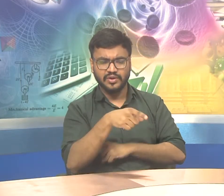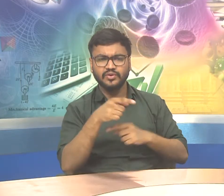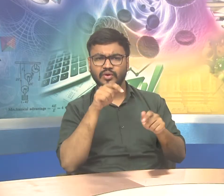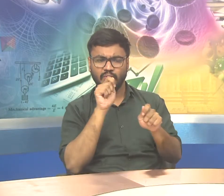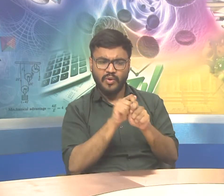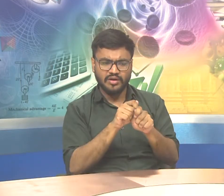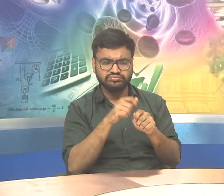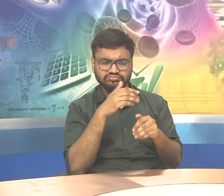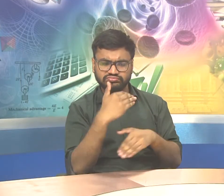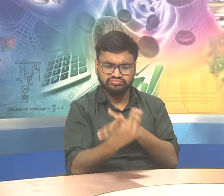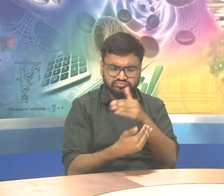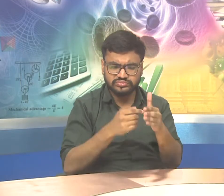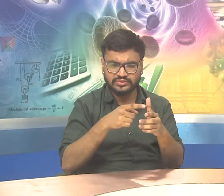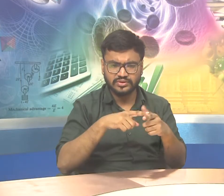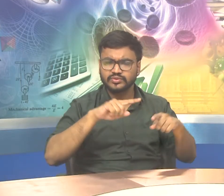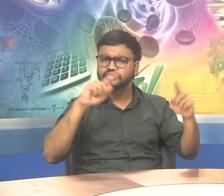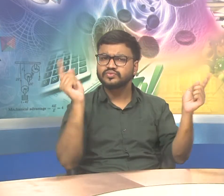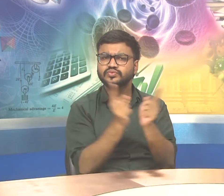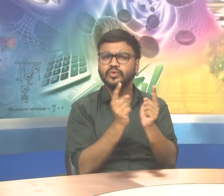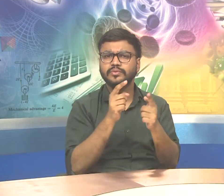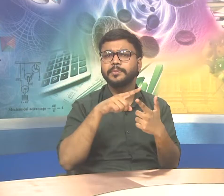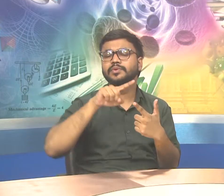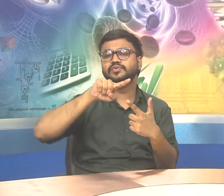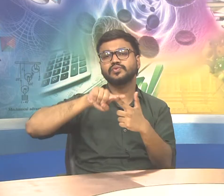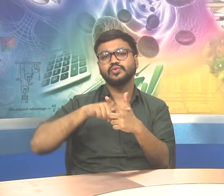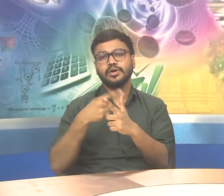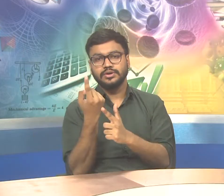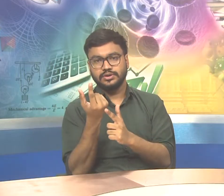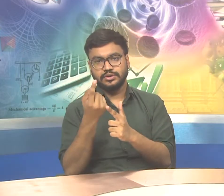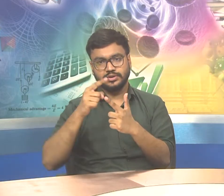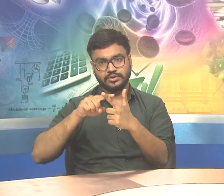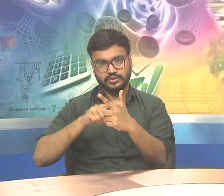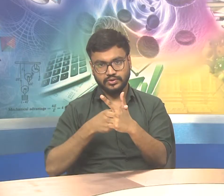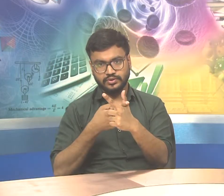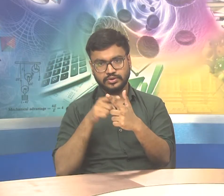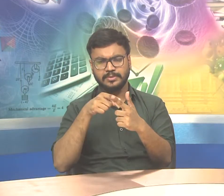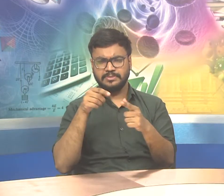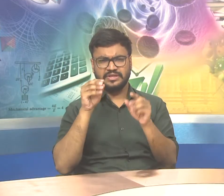The SI units of work and energy, which is joule,